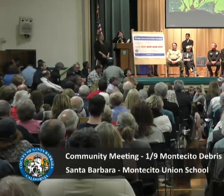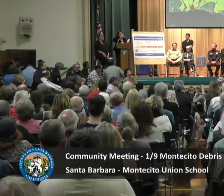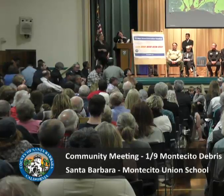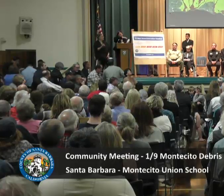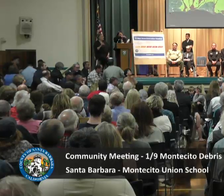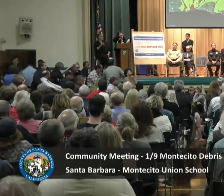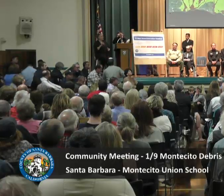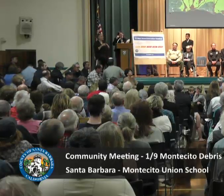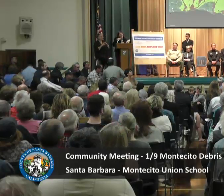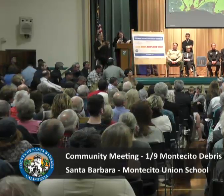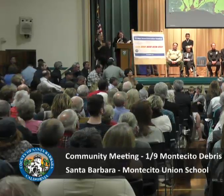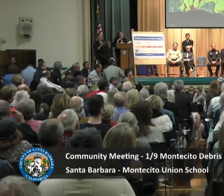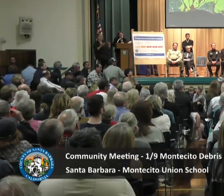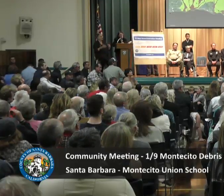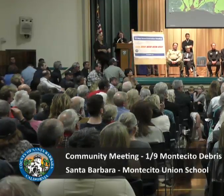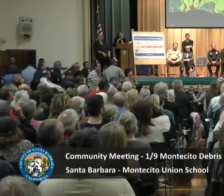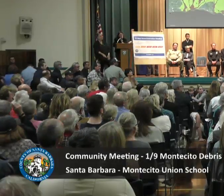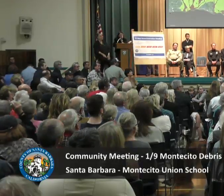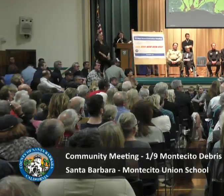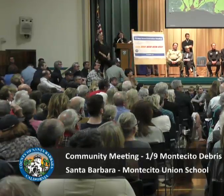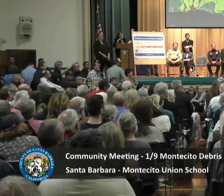We're going to start right.